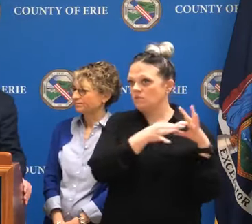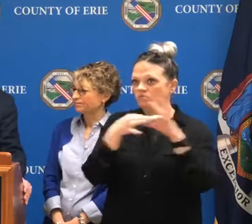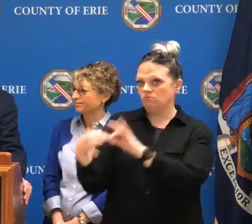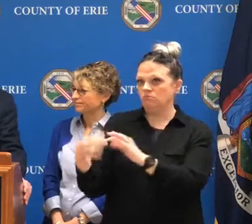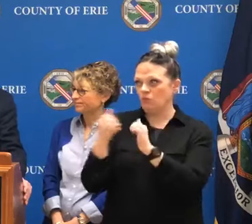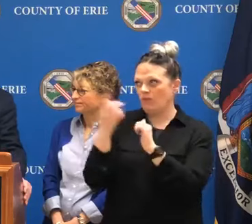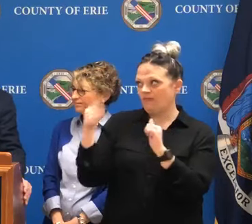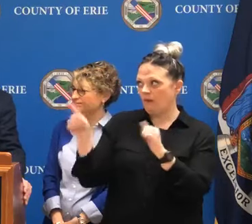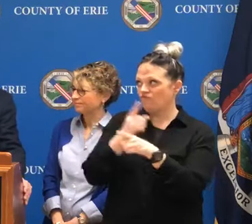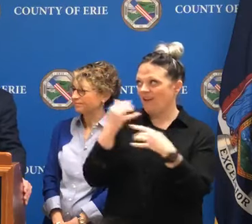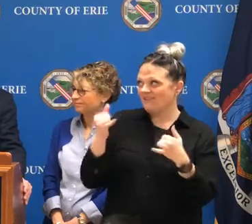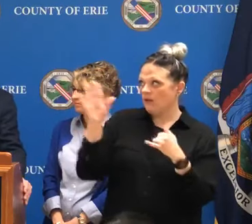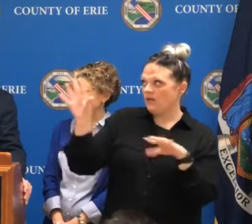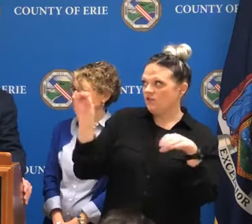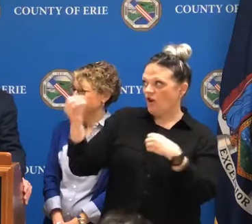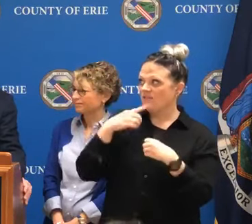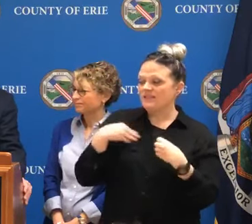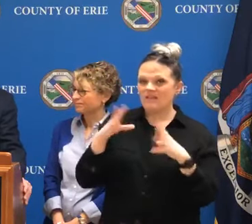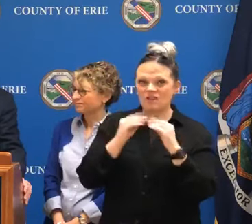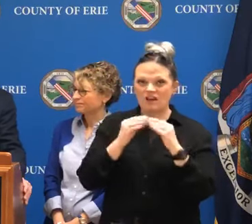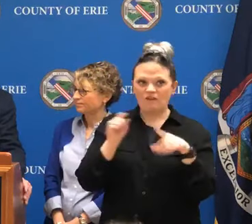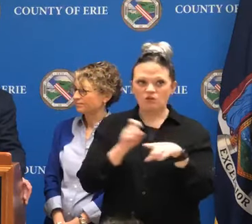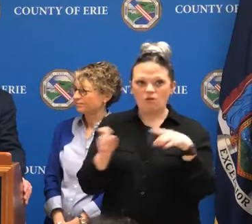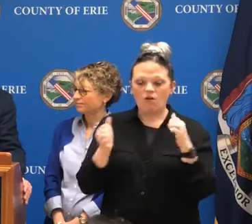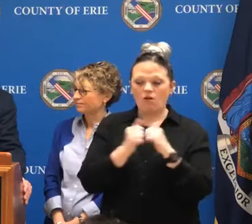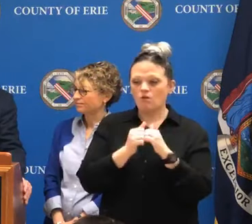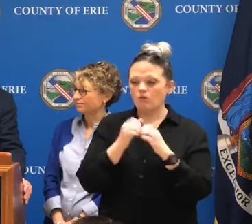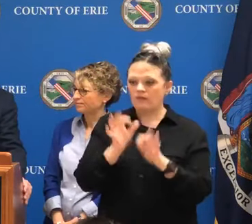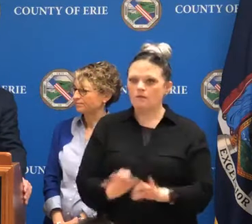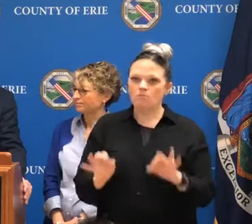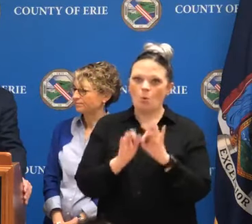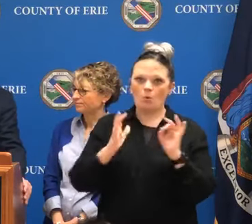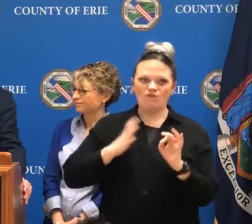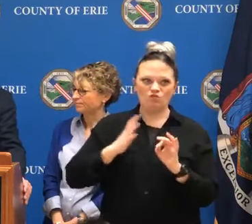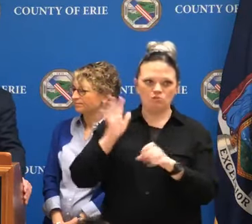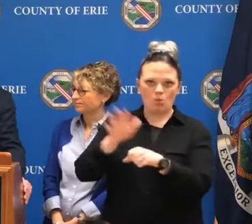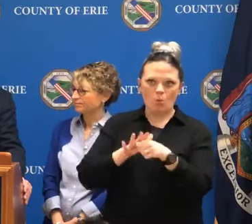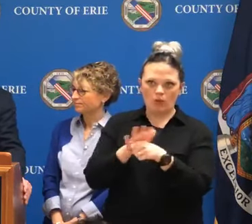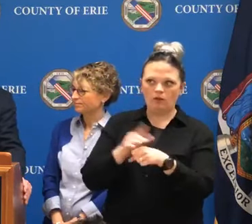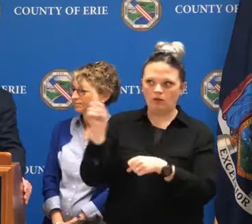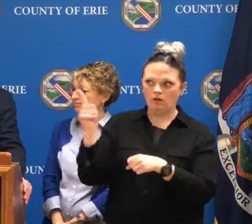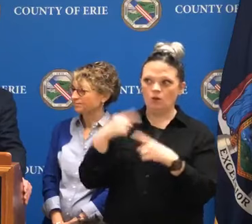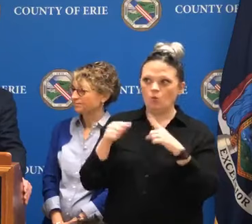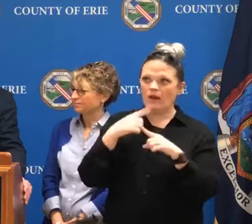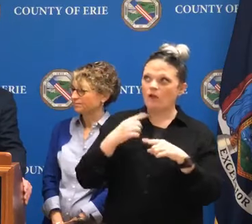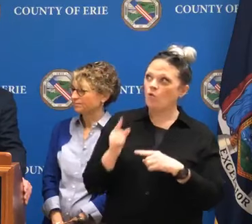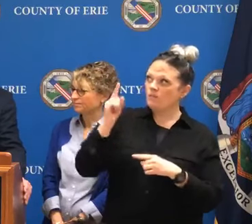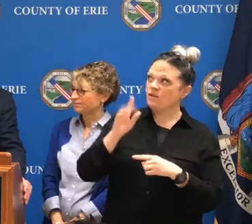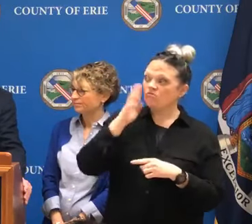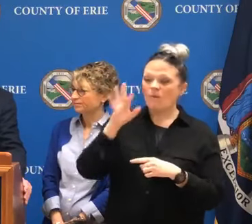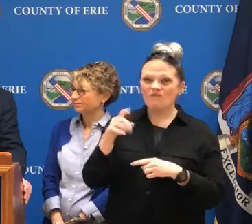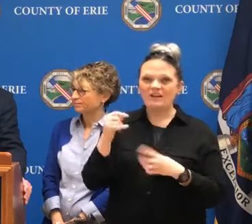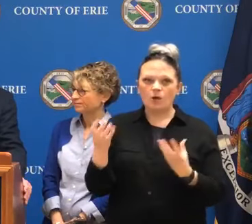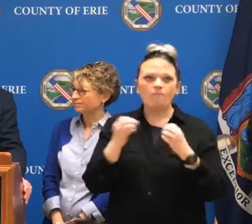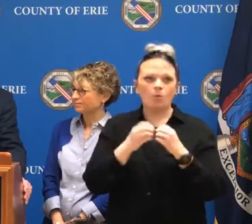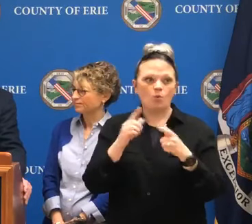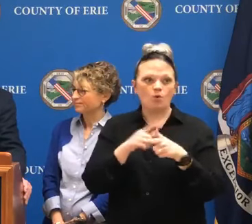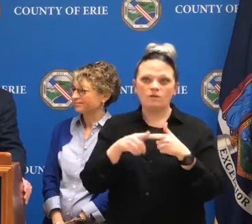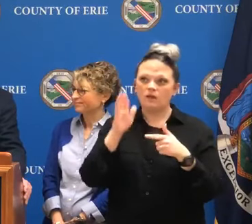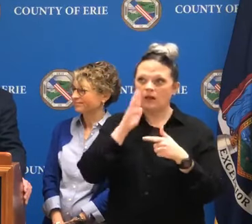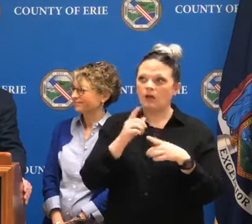now, but right now his office is having a conference call with key officials locally. And when I get upstairs, I'm going to find out more about it, and then I'm going to jump on